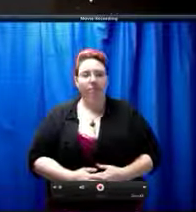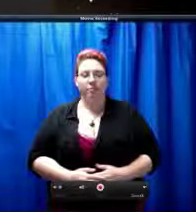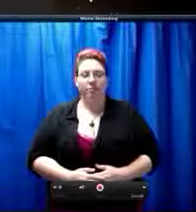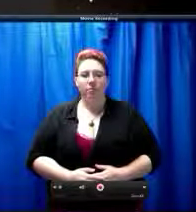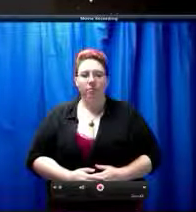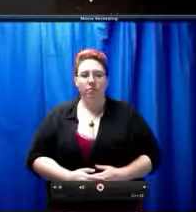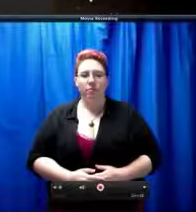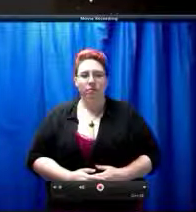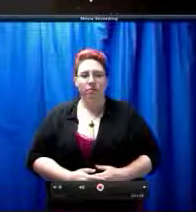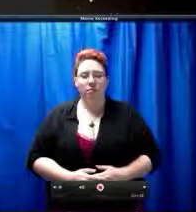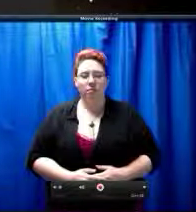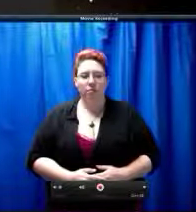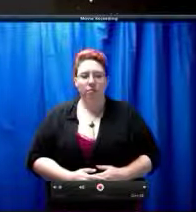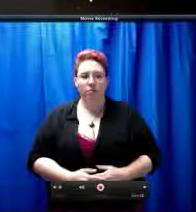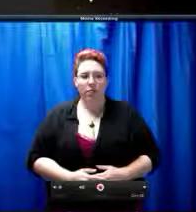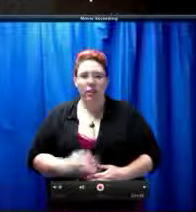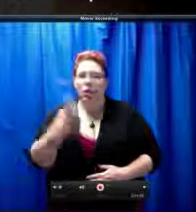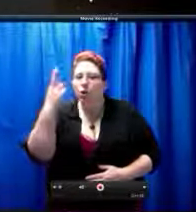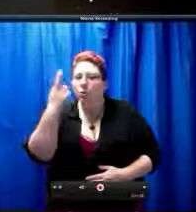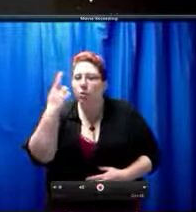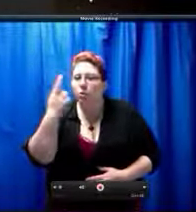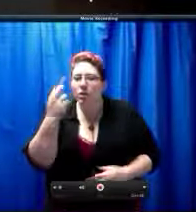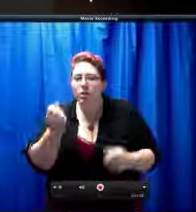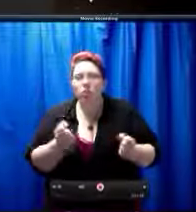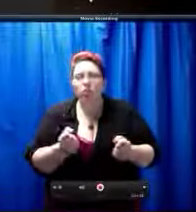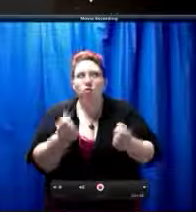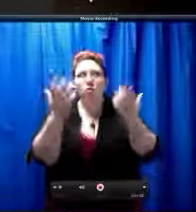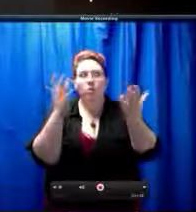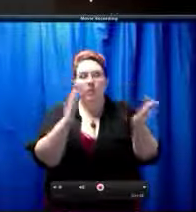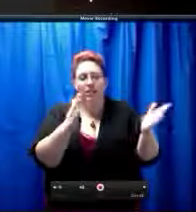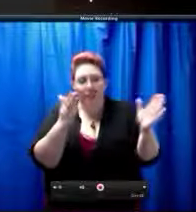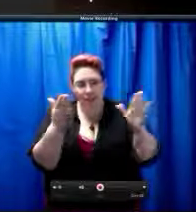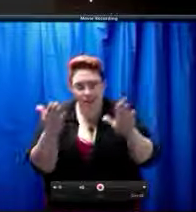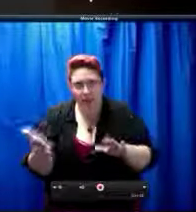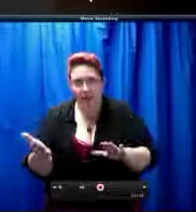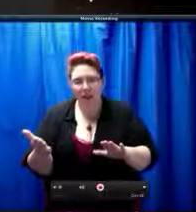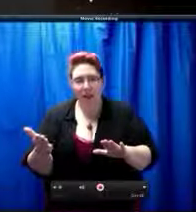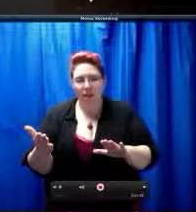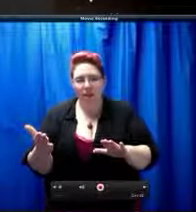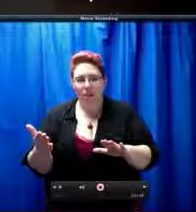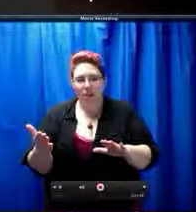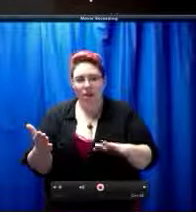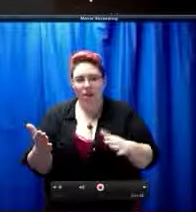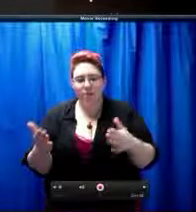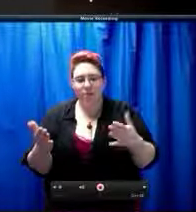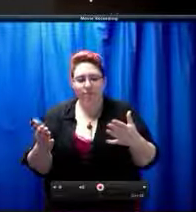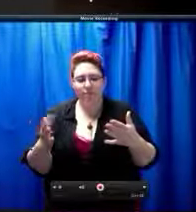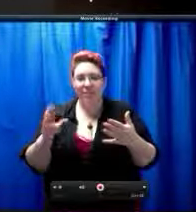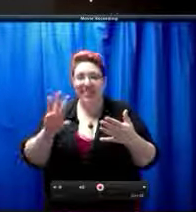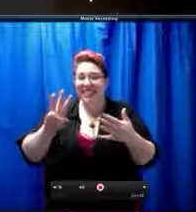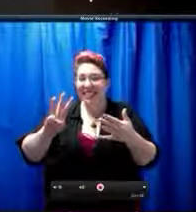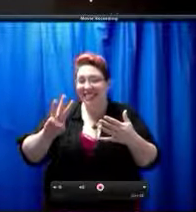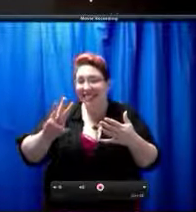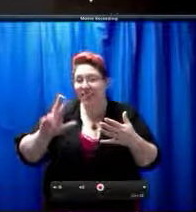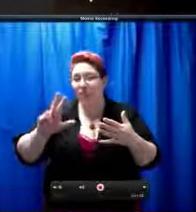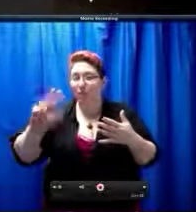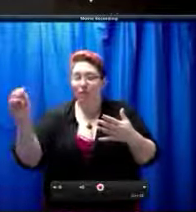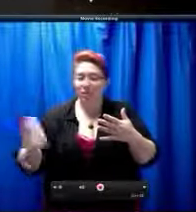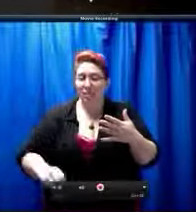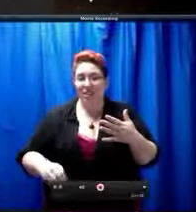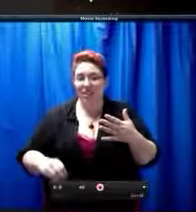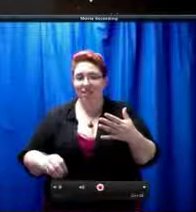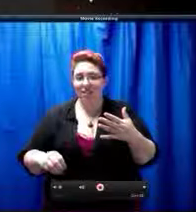having such poor mortality rates is that they're being caught way too late. 63% of them are being caught in stage 3 and